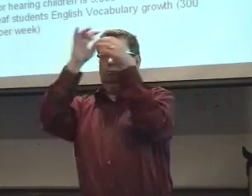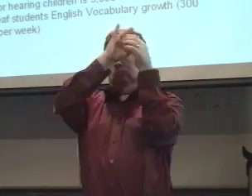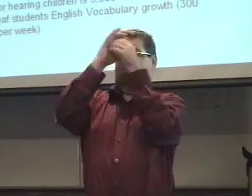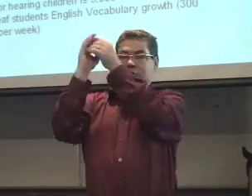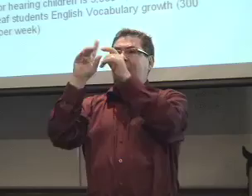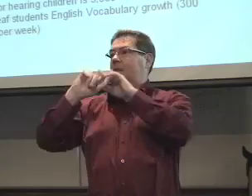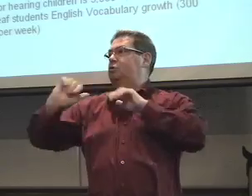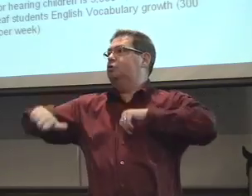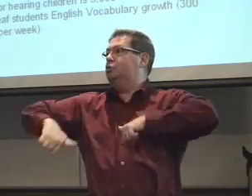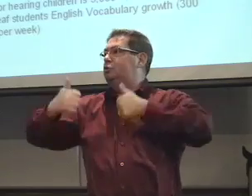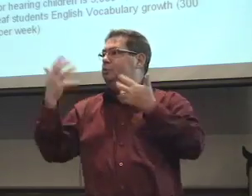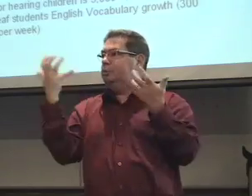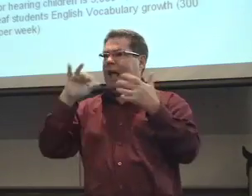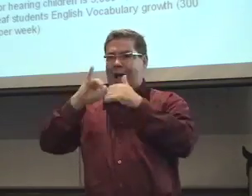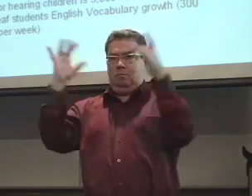challenge.